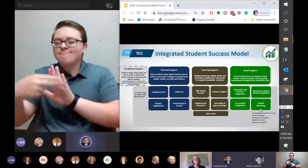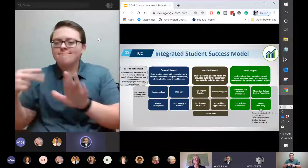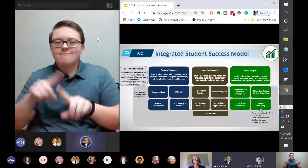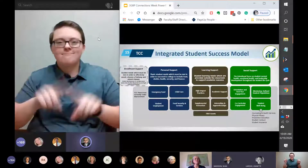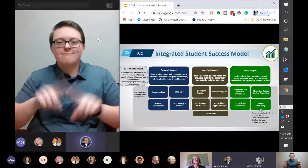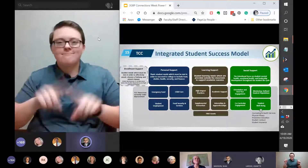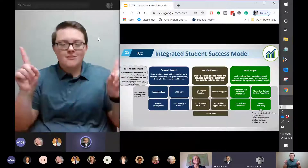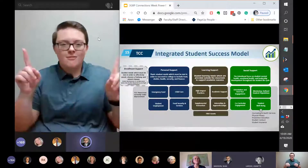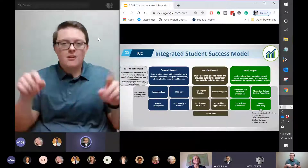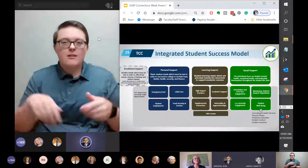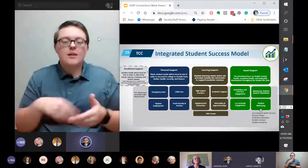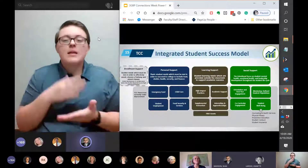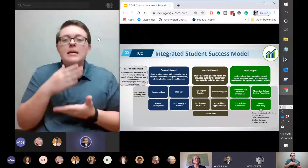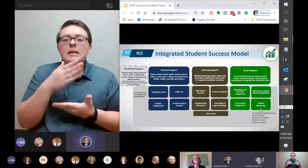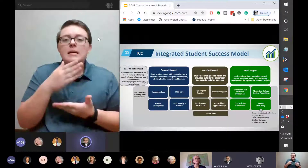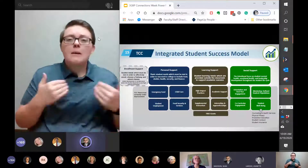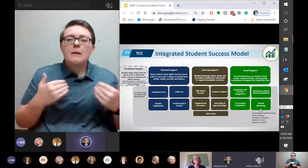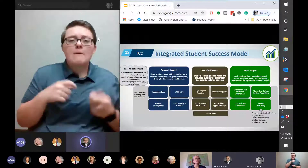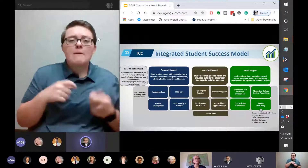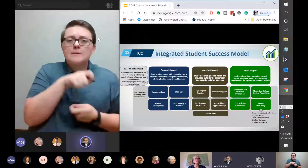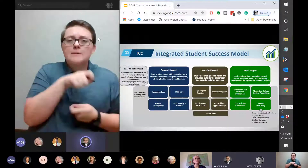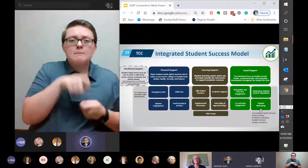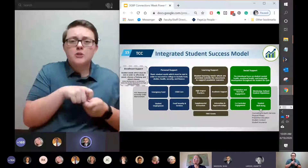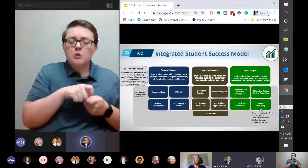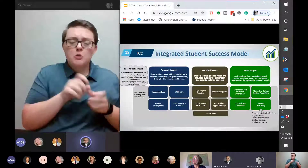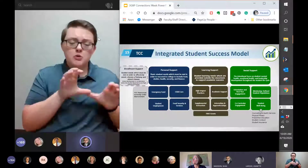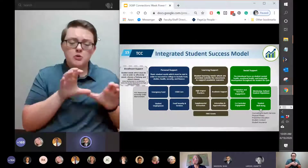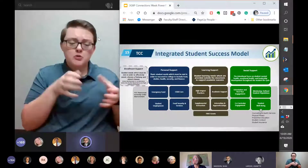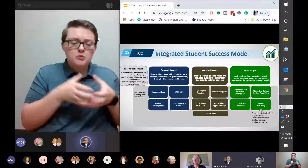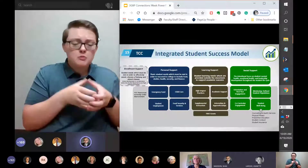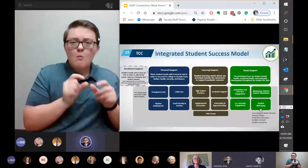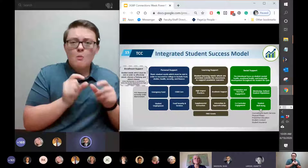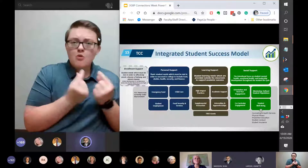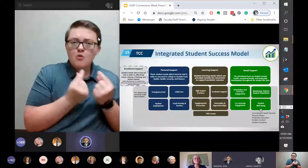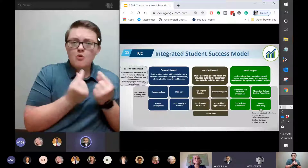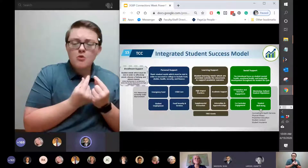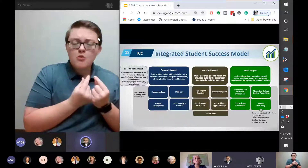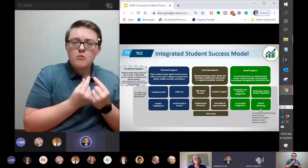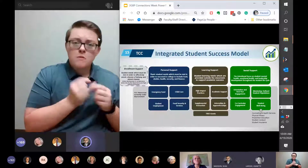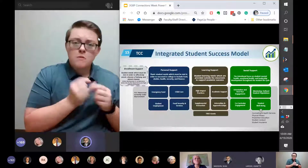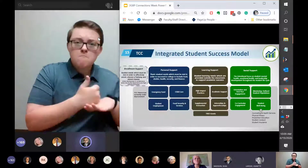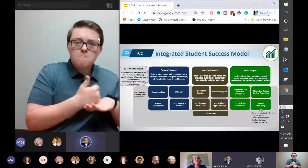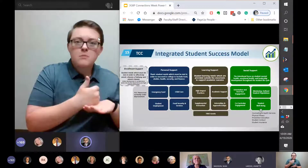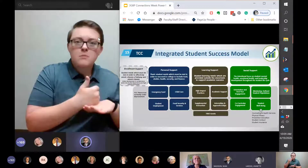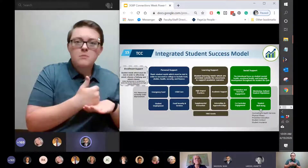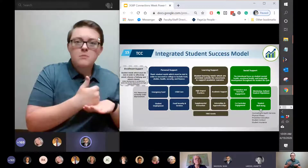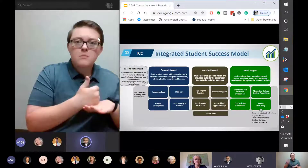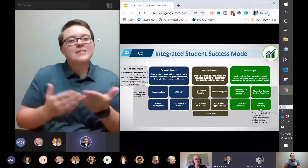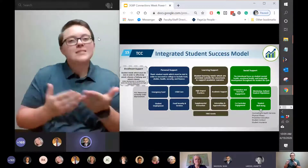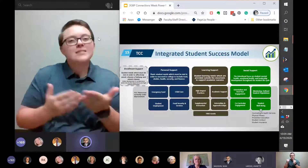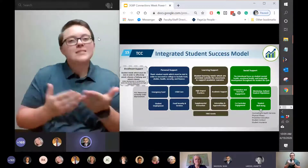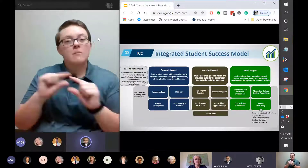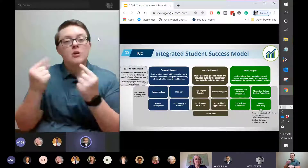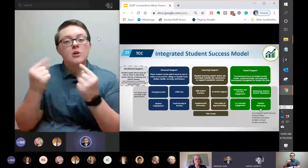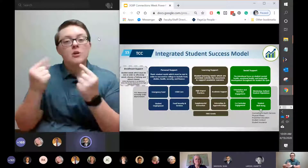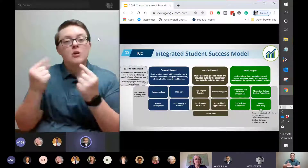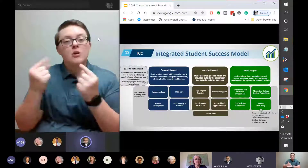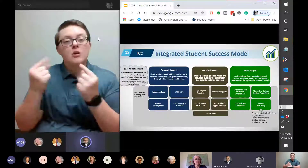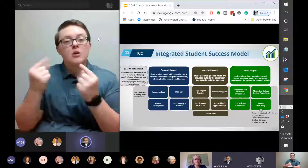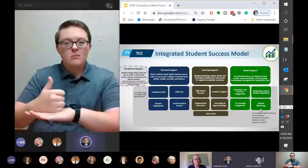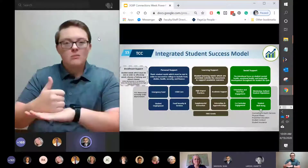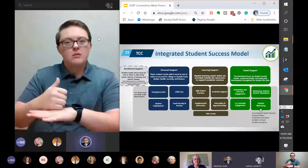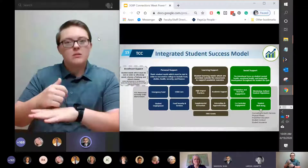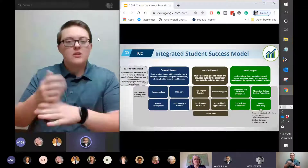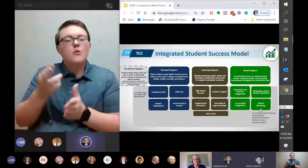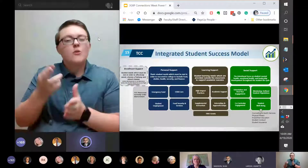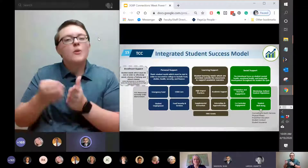for very small groups of students. Some may no longer be functional, but are still listed as viable resources. And these are